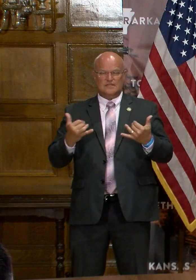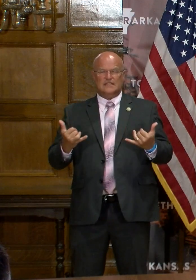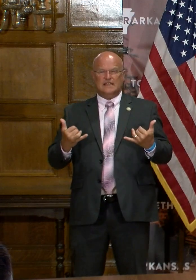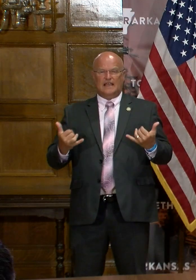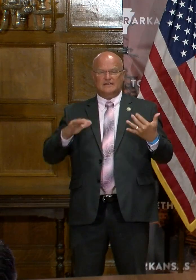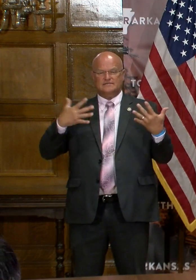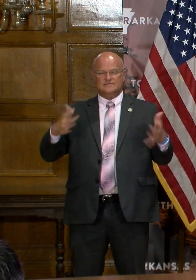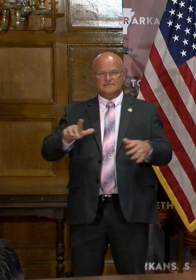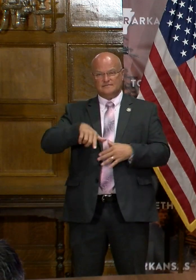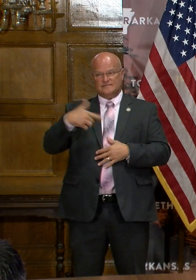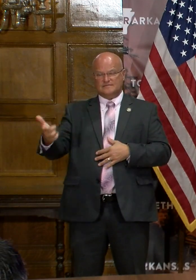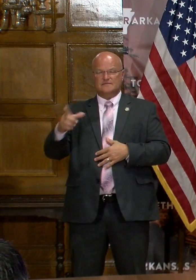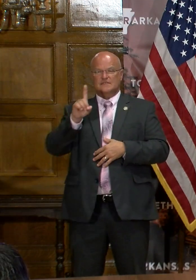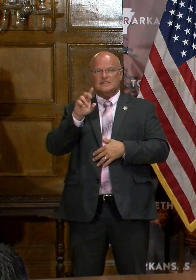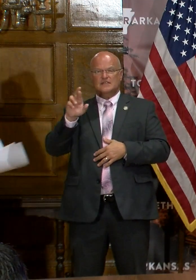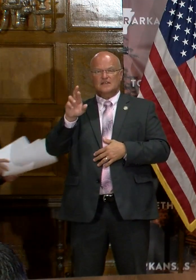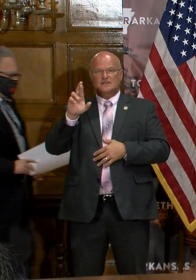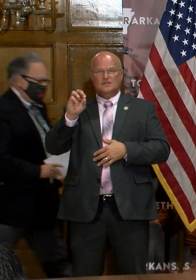Dr. Romero.